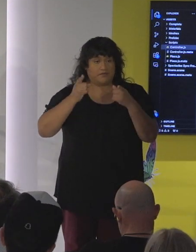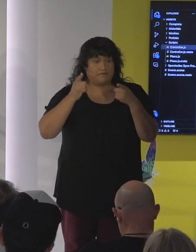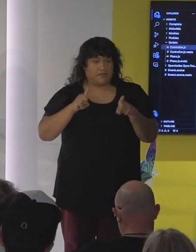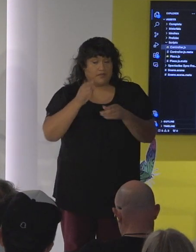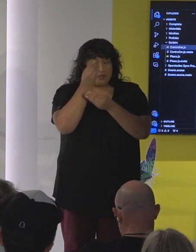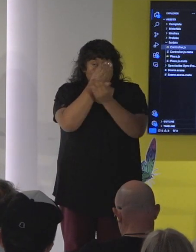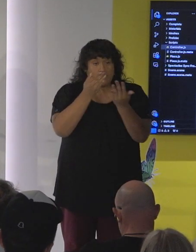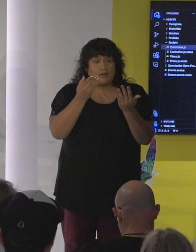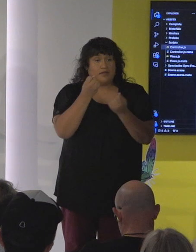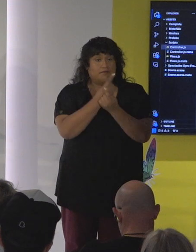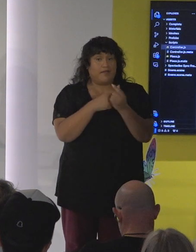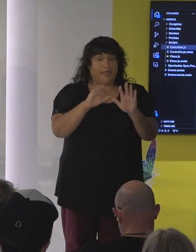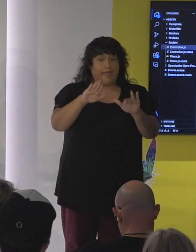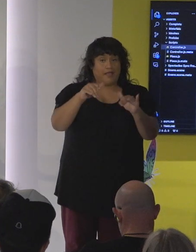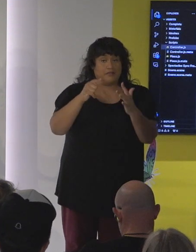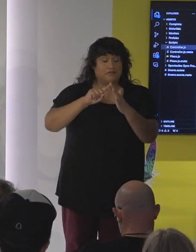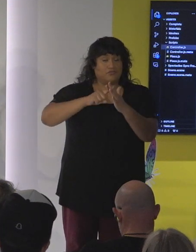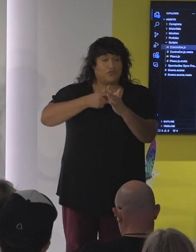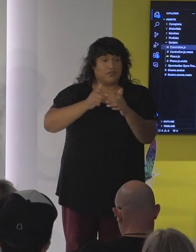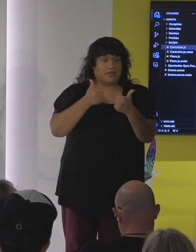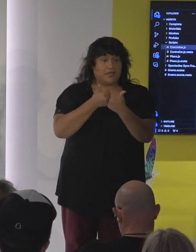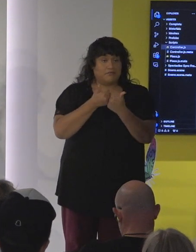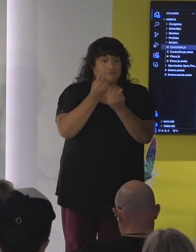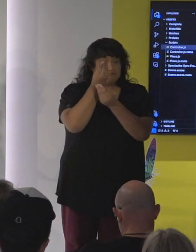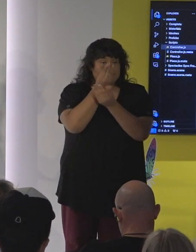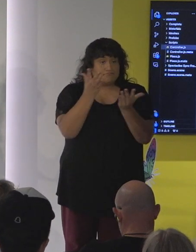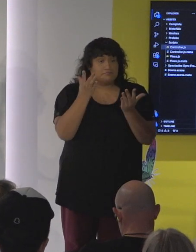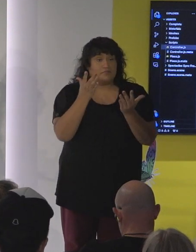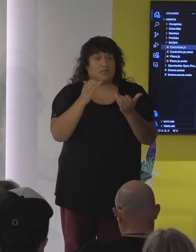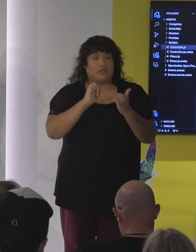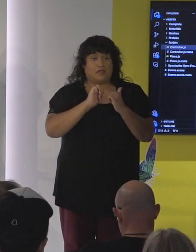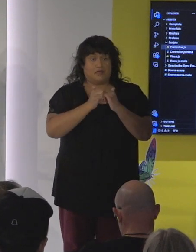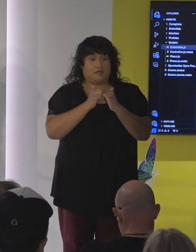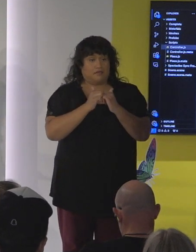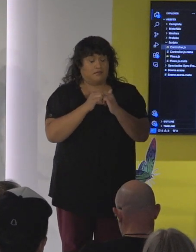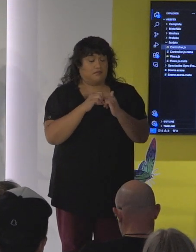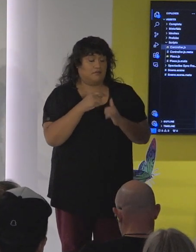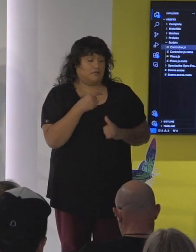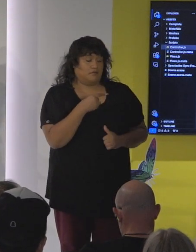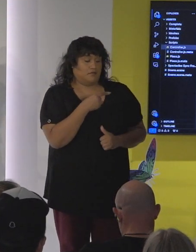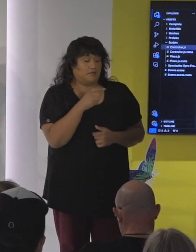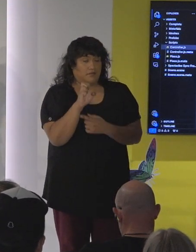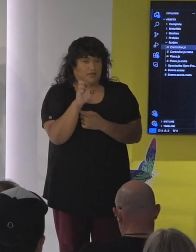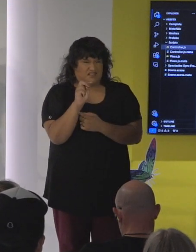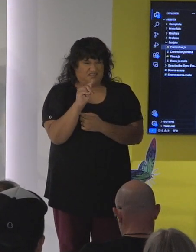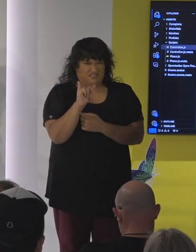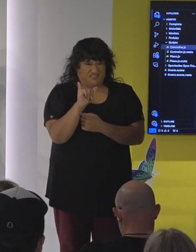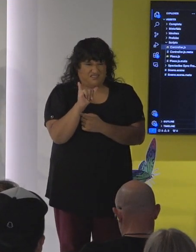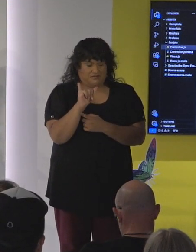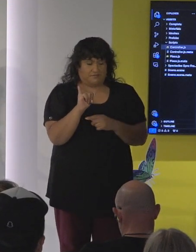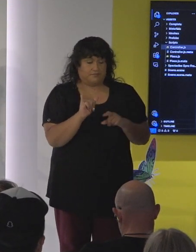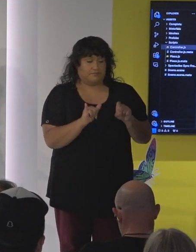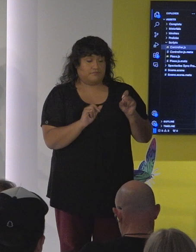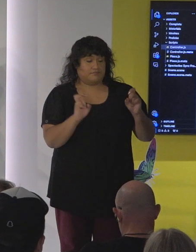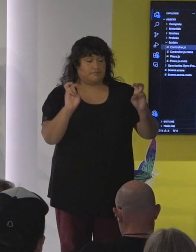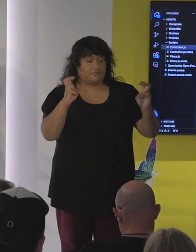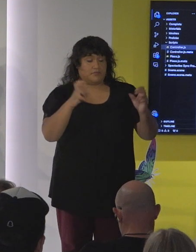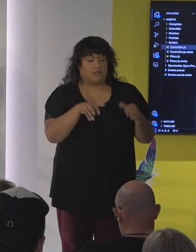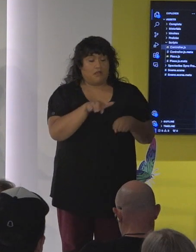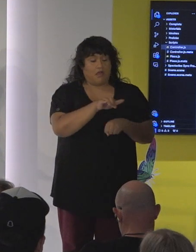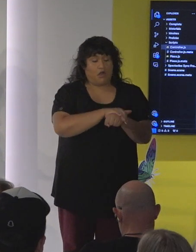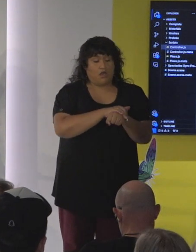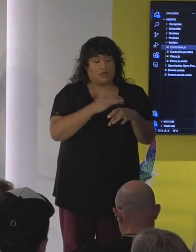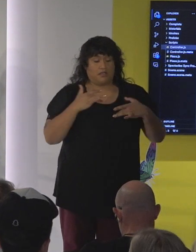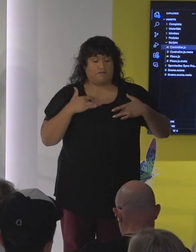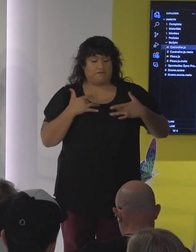everyone, hey, start the game. So the way we do this is we take our sync entity and we say on event